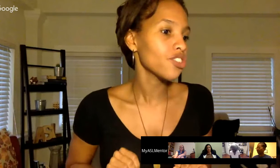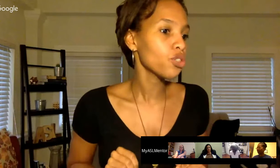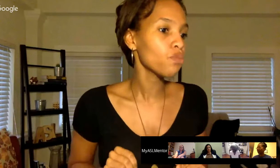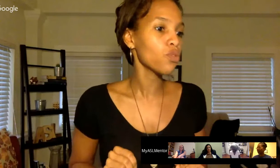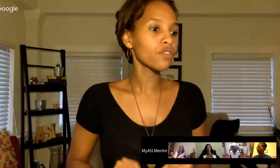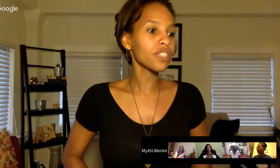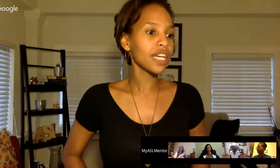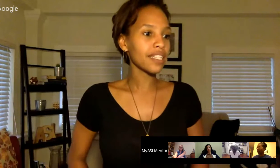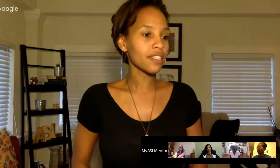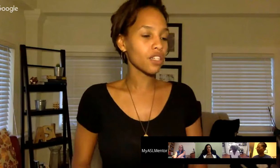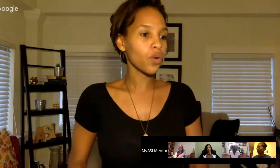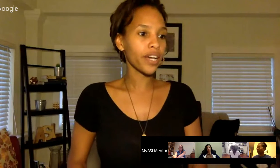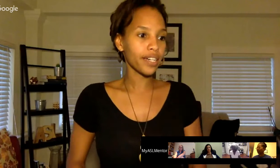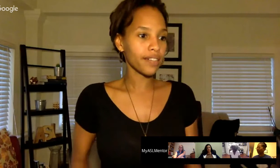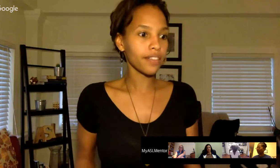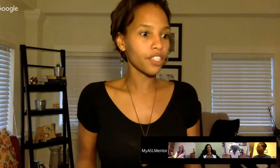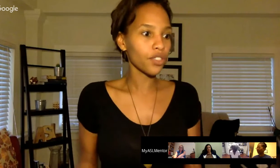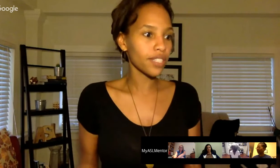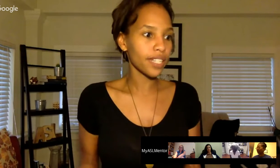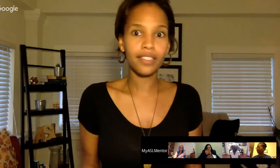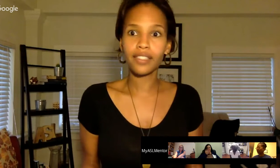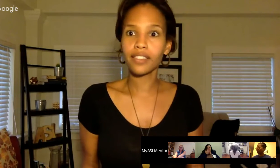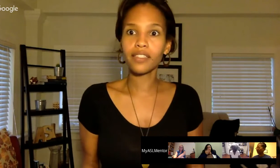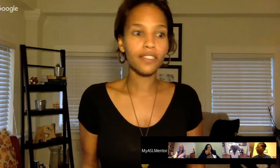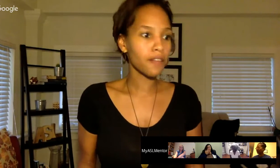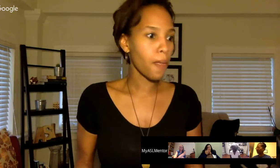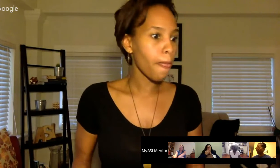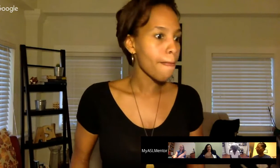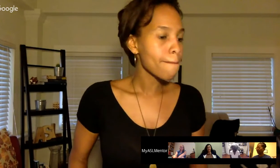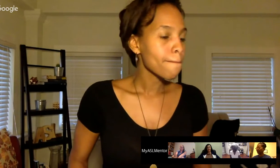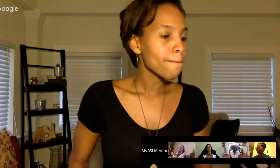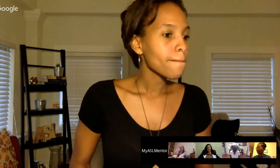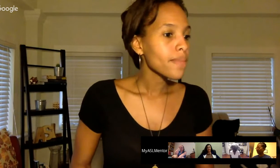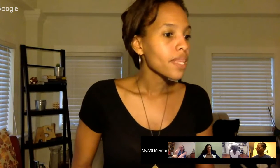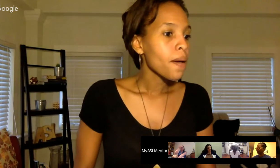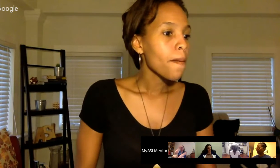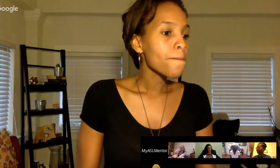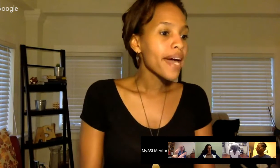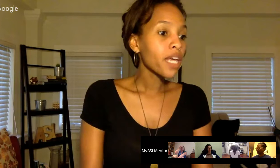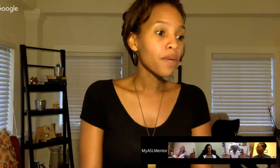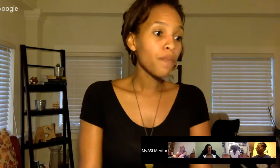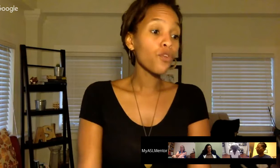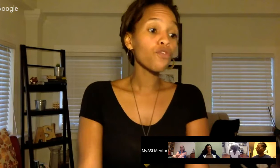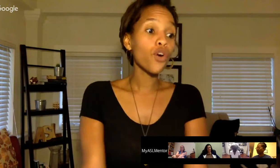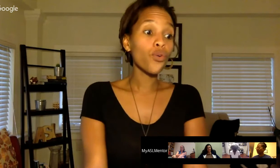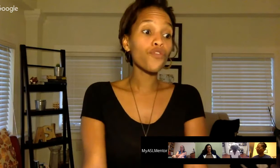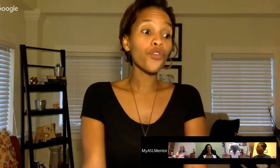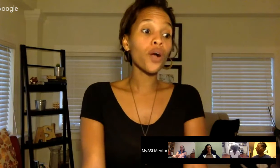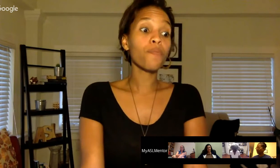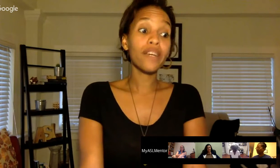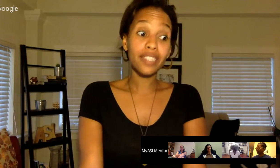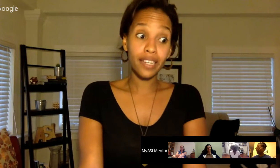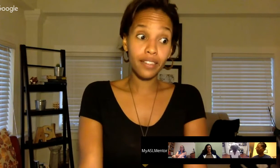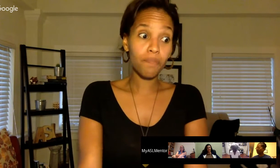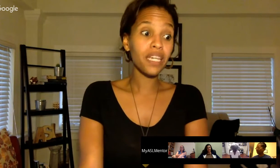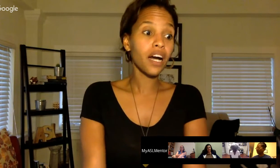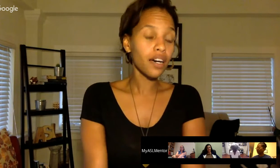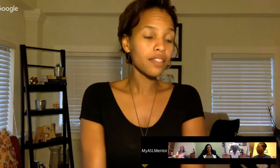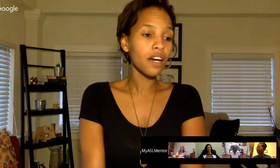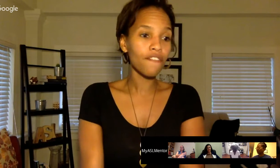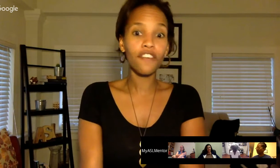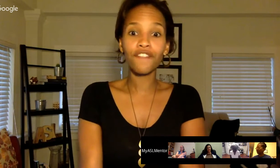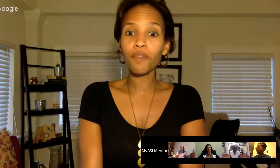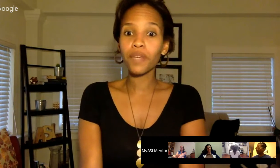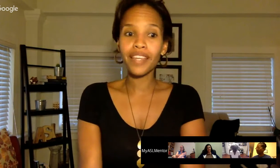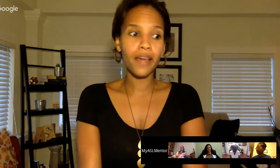Okay, and two more nice, quick little sentences. Many people vote for a president